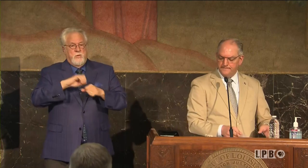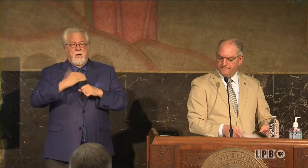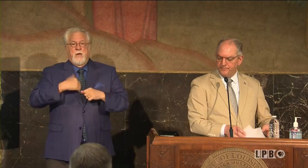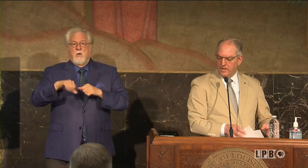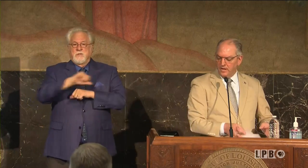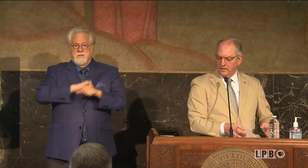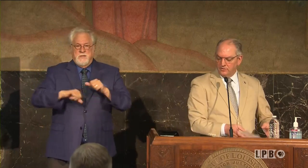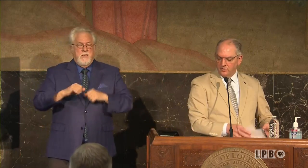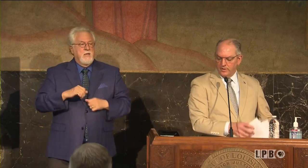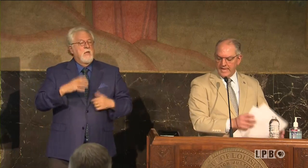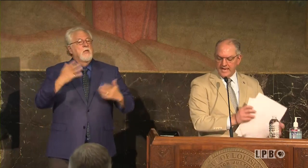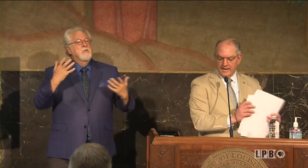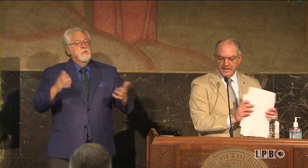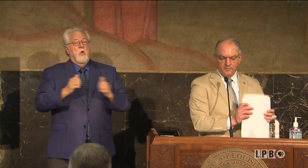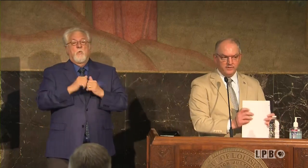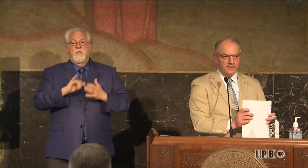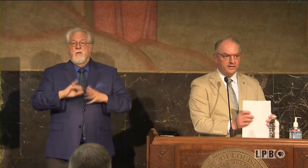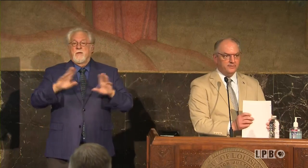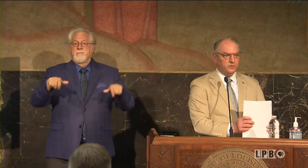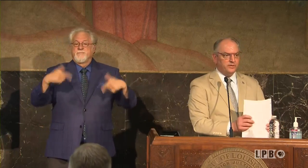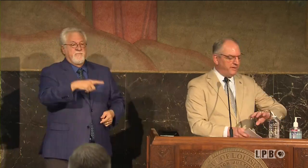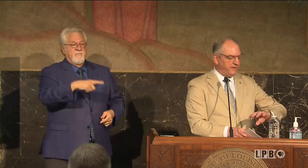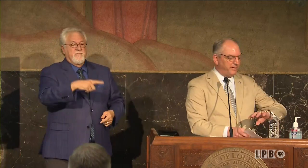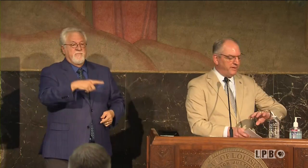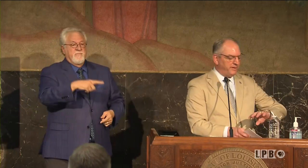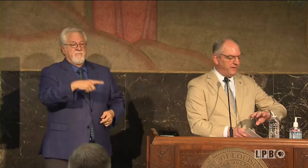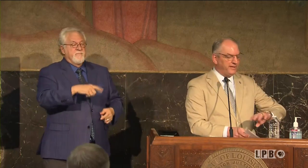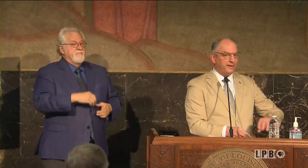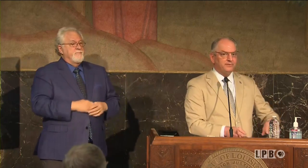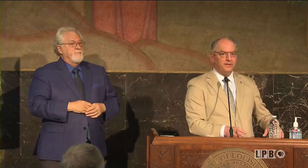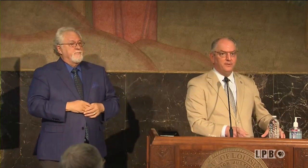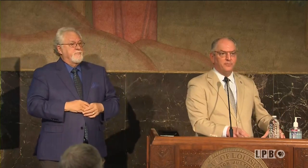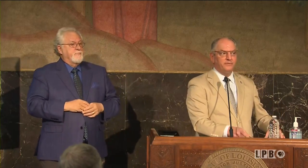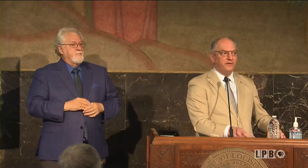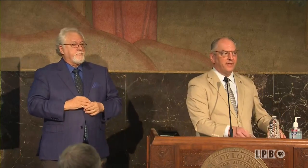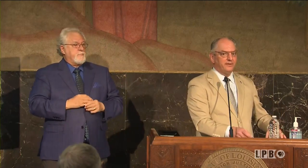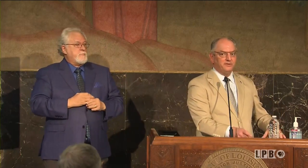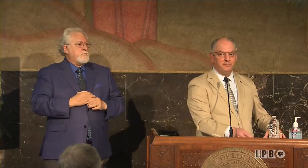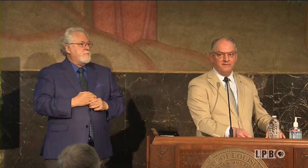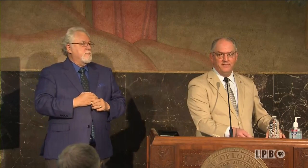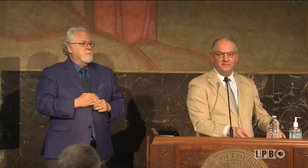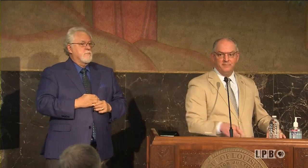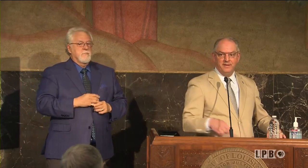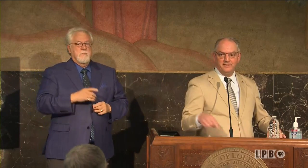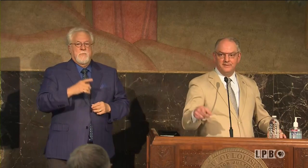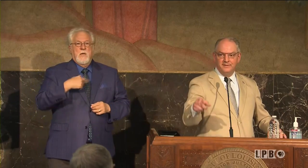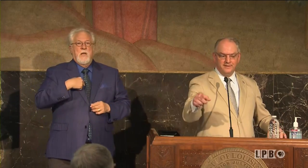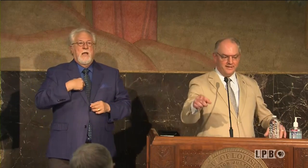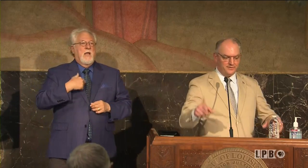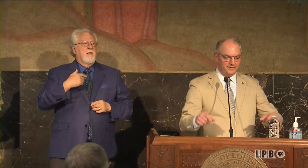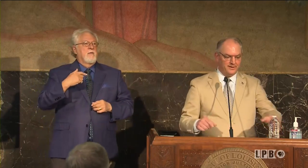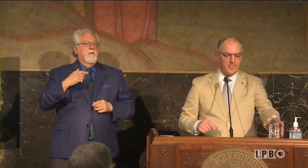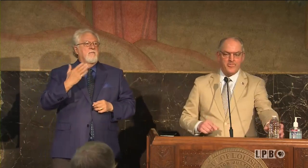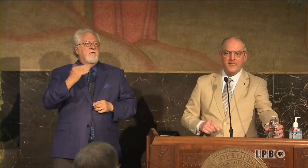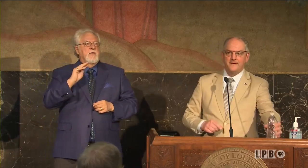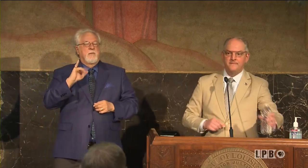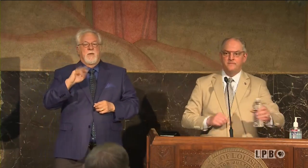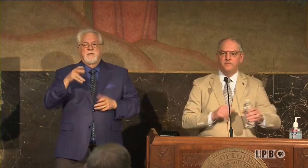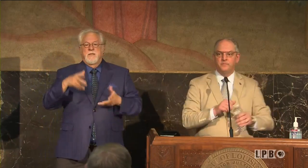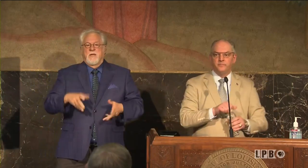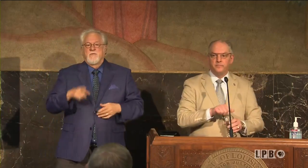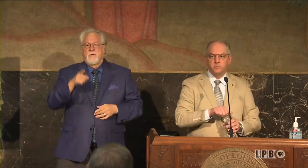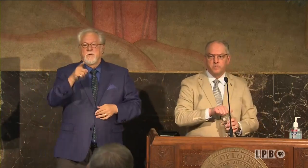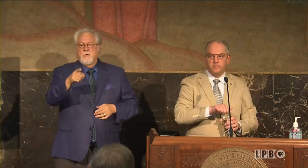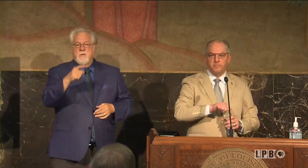done. So with that, I will take some questions. That was a long briefing, y'all. That's about 50 minutes. Yes, sir. Governor, on